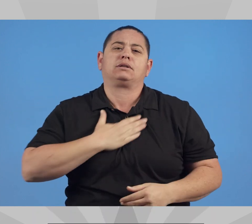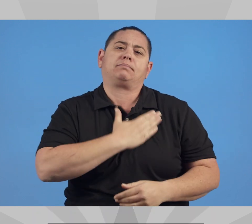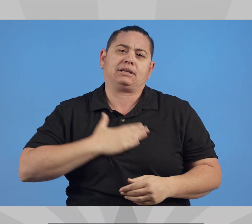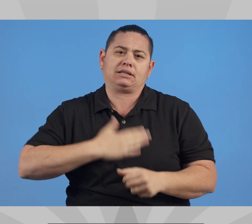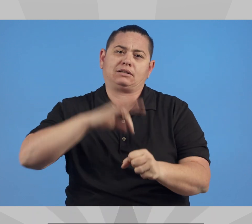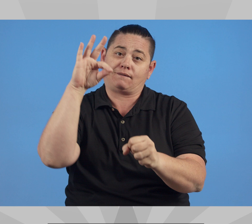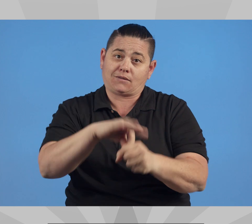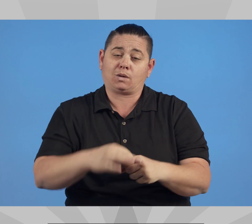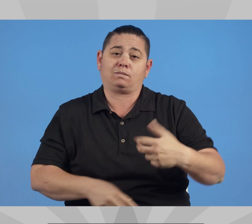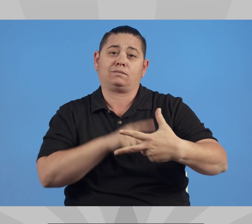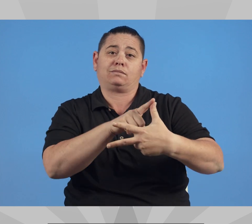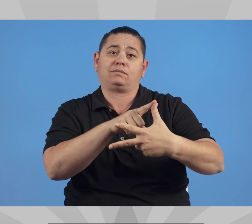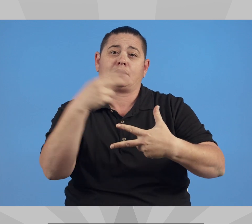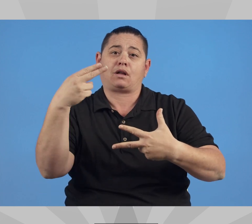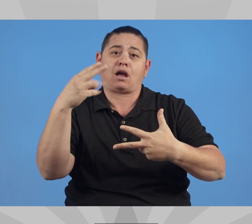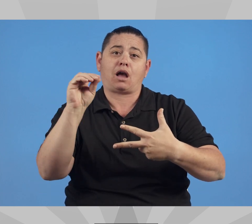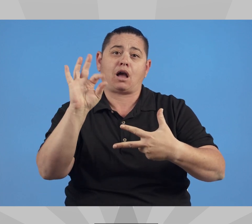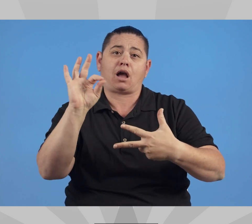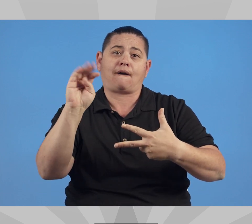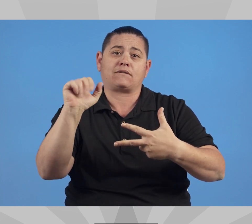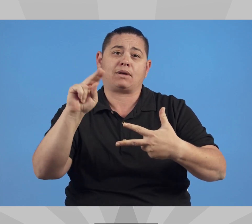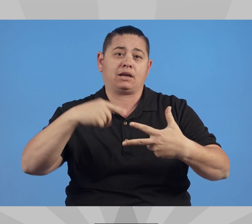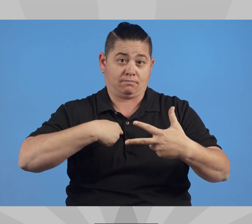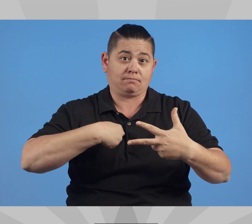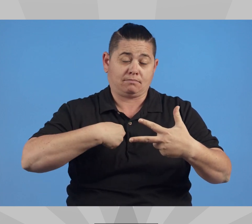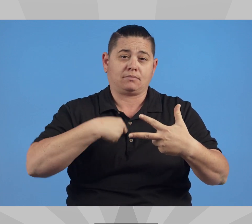and Anello for legislature.